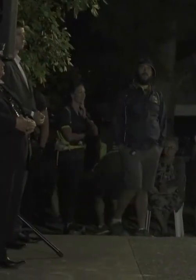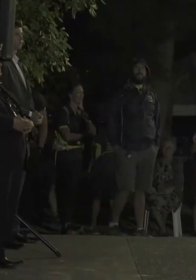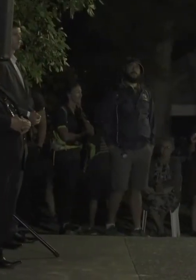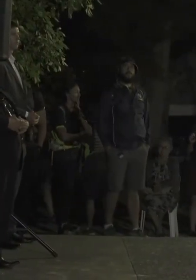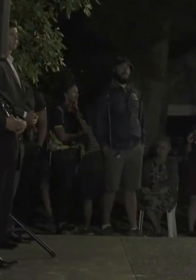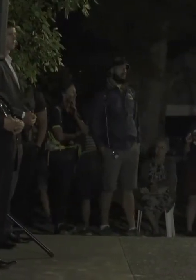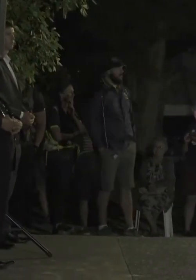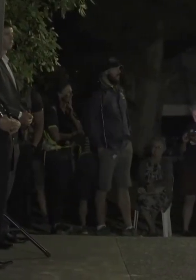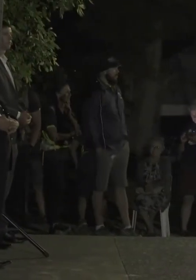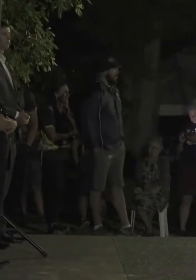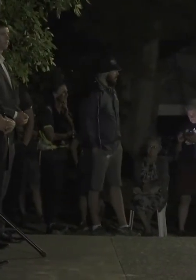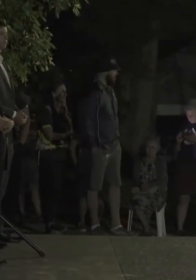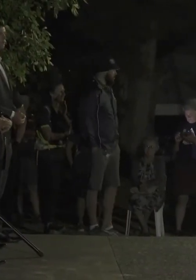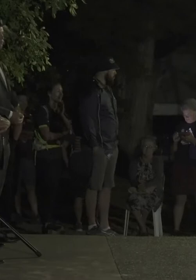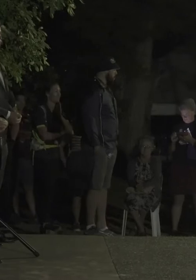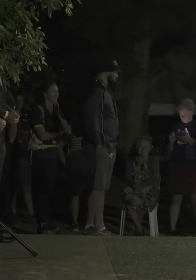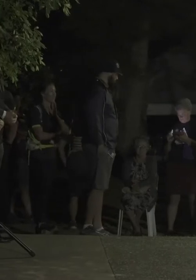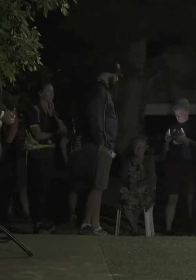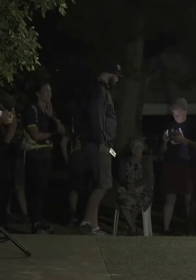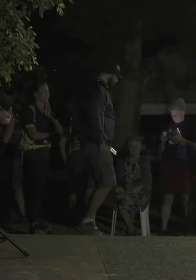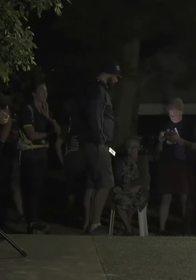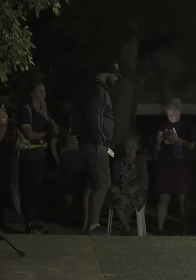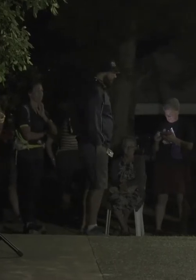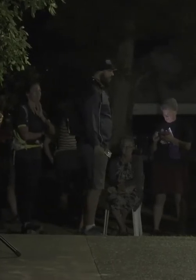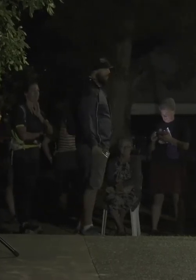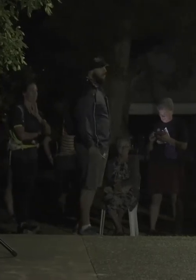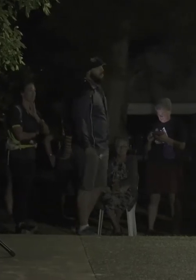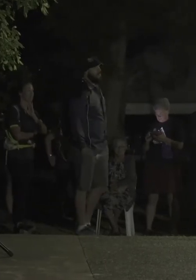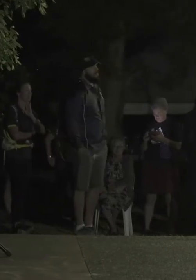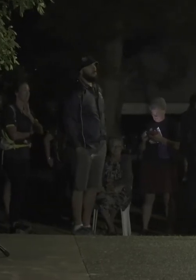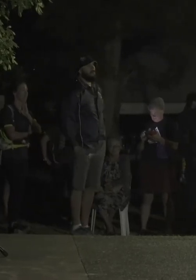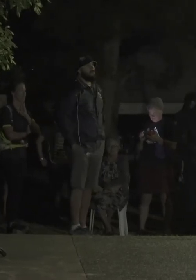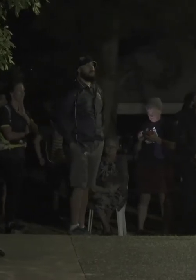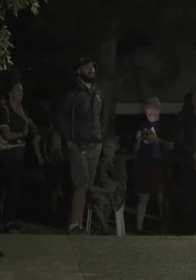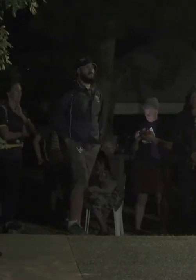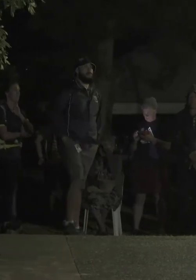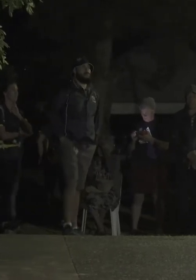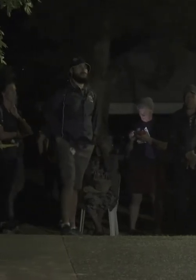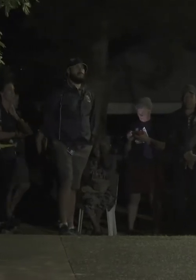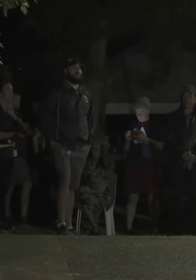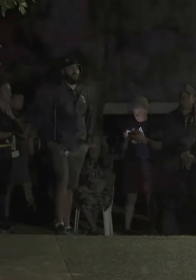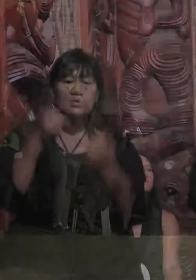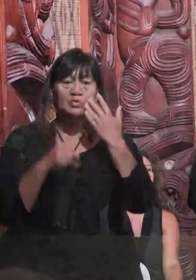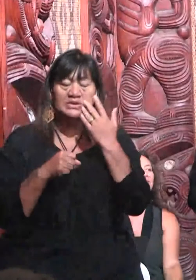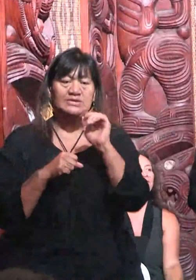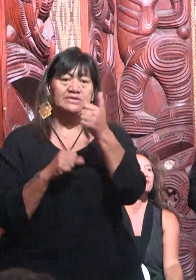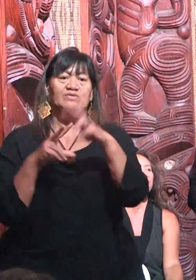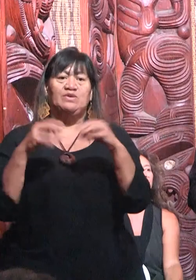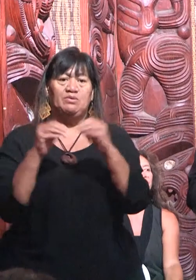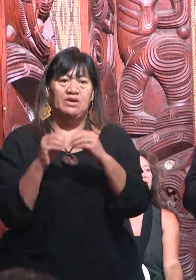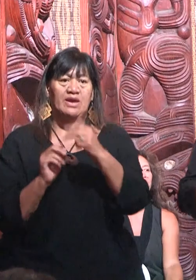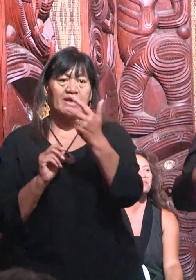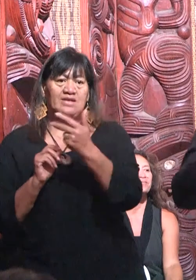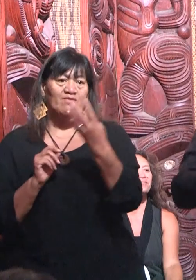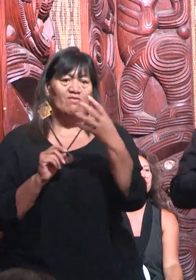to remember the Treaty of Waitangi agreed on the 6th of February 1840, and the text says